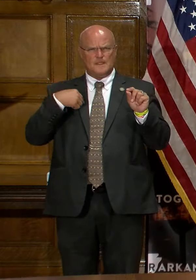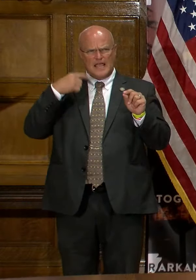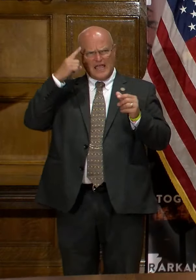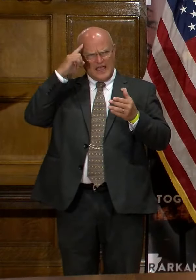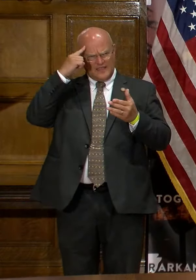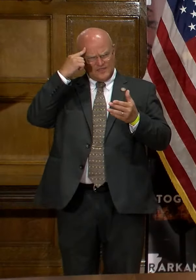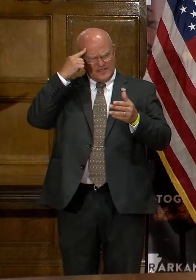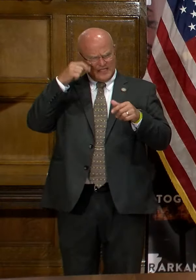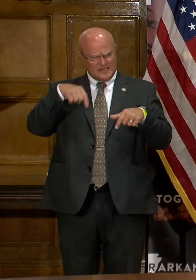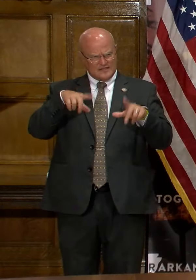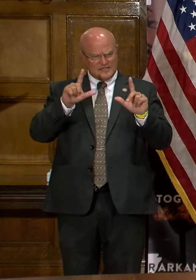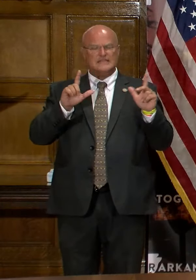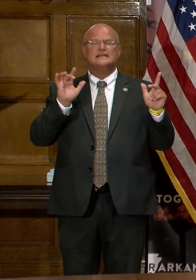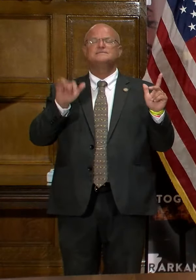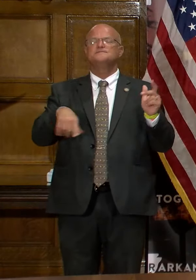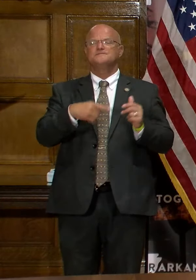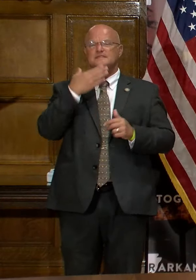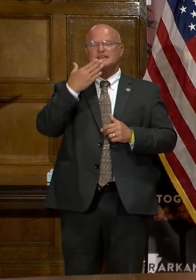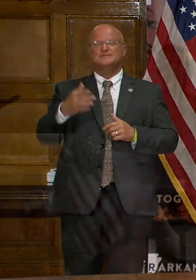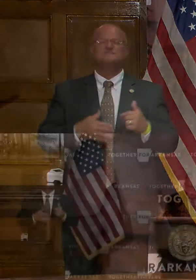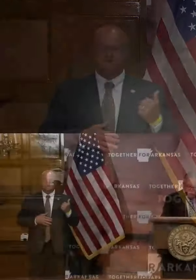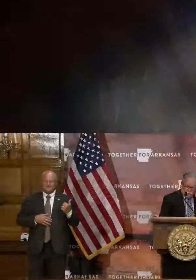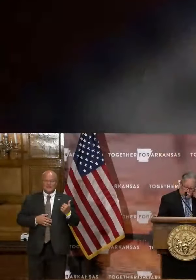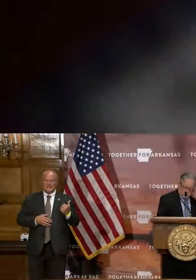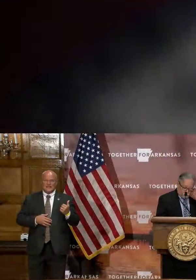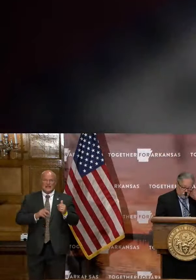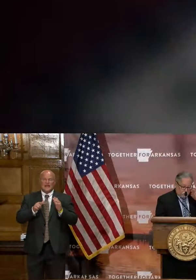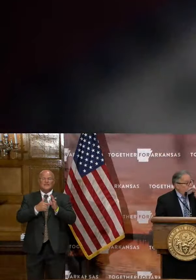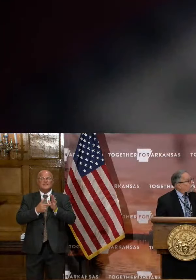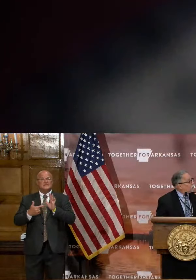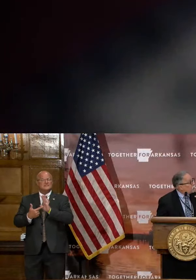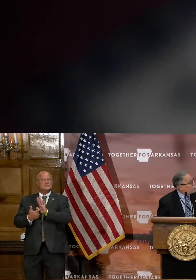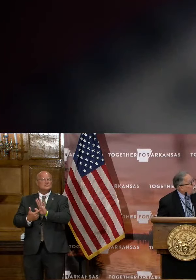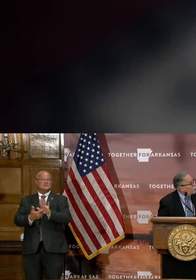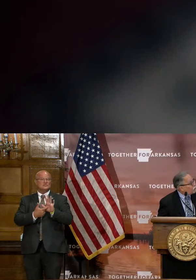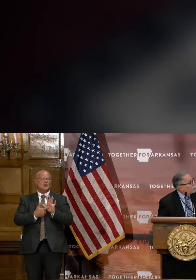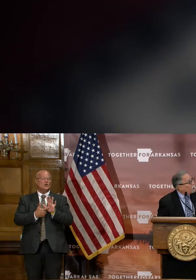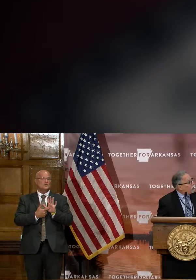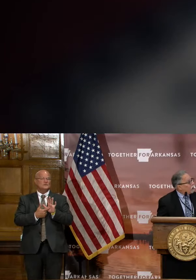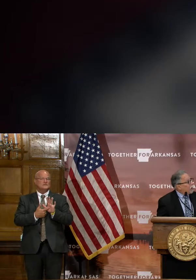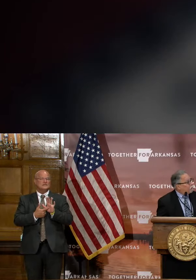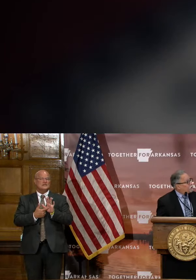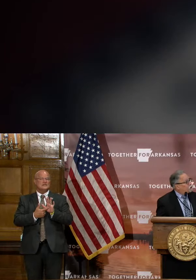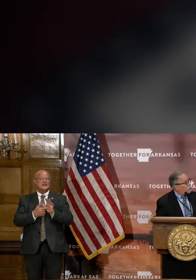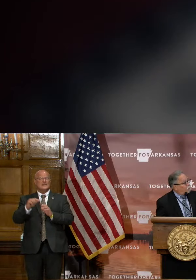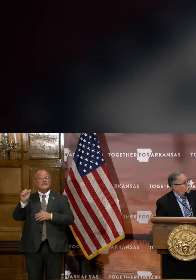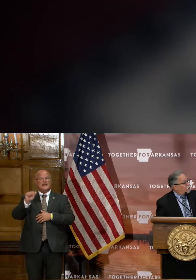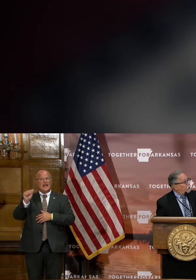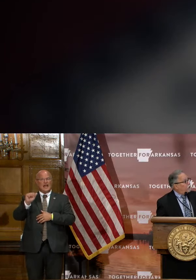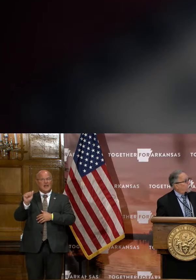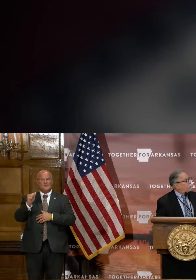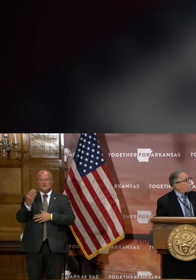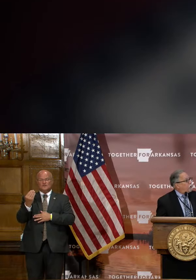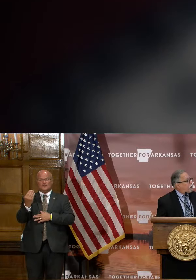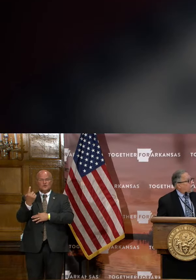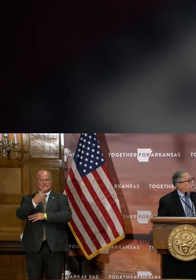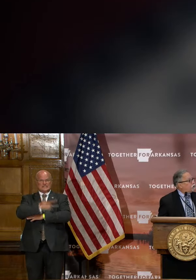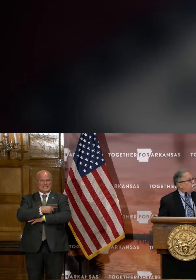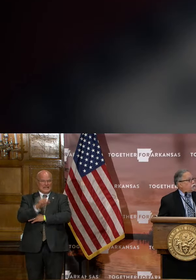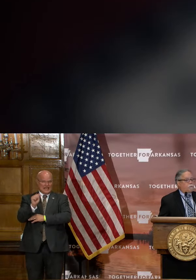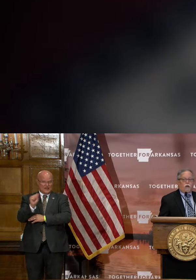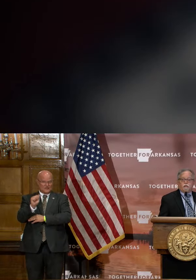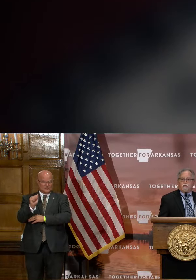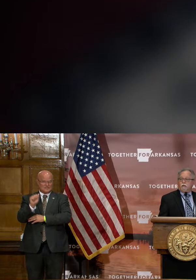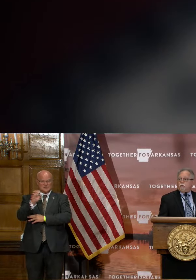another slide at this point. Yes, so thank you. So this shows the average 14-day moving